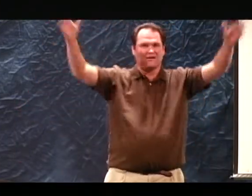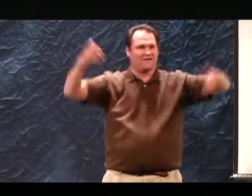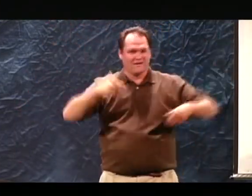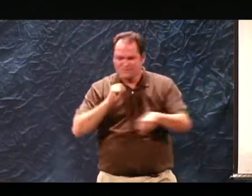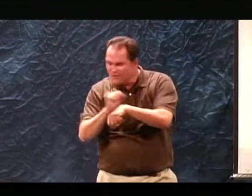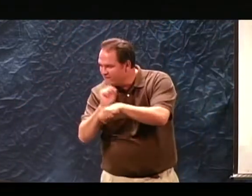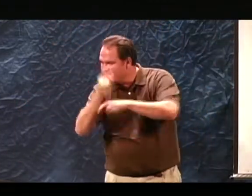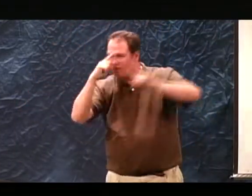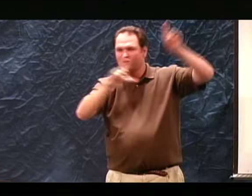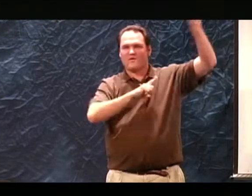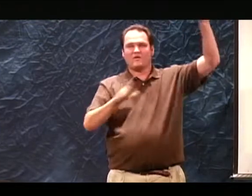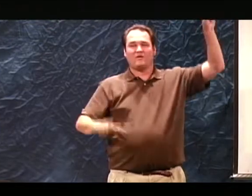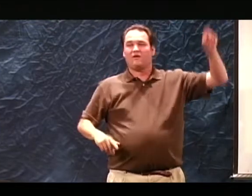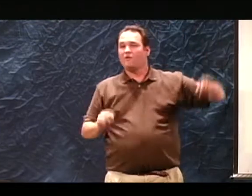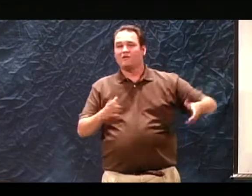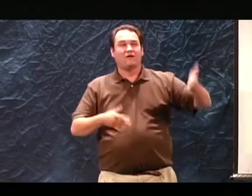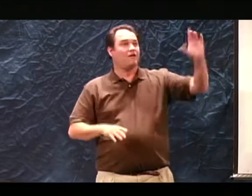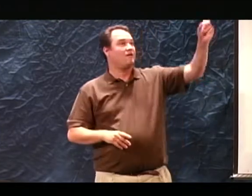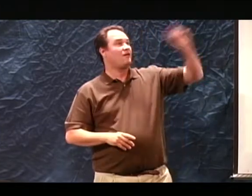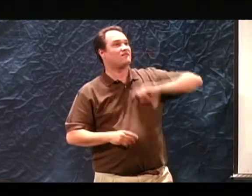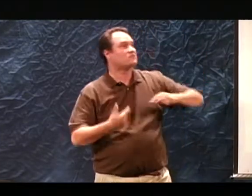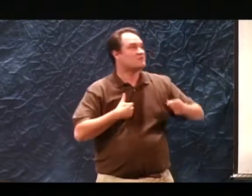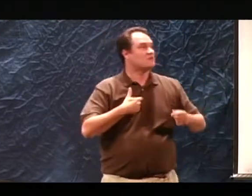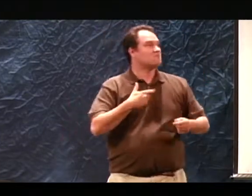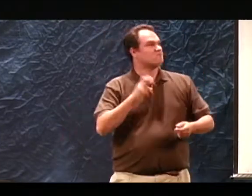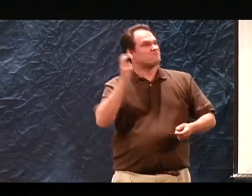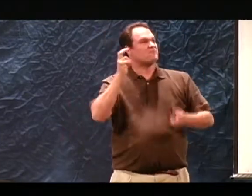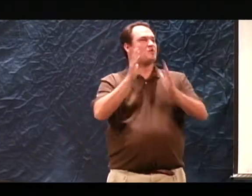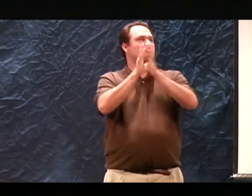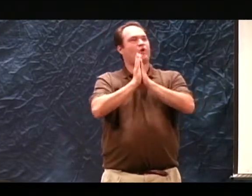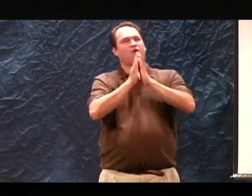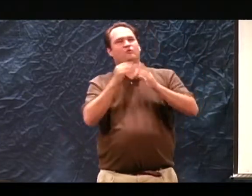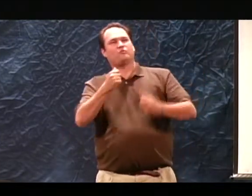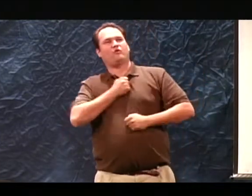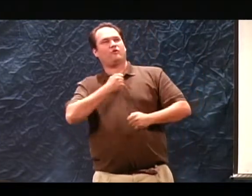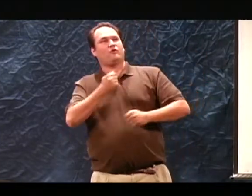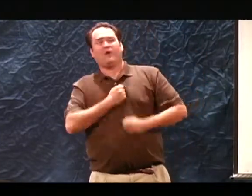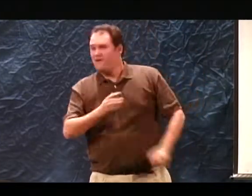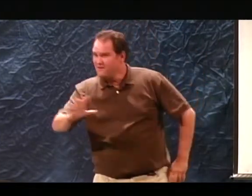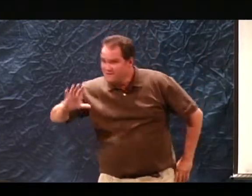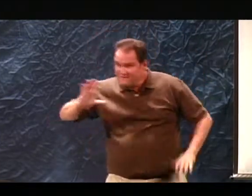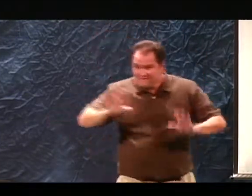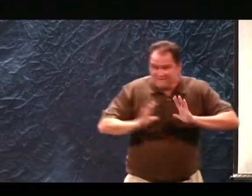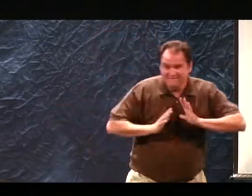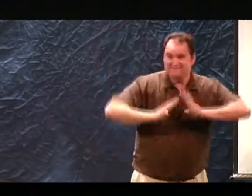matter what gift we are giving whatever work god gives us to do we should rejoice